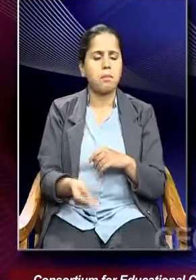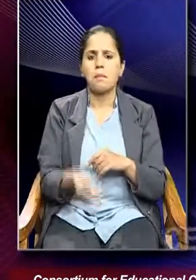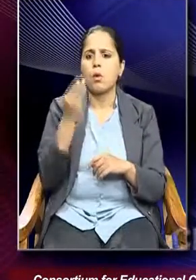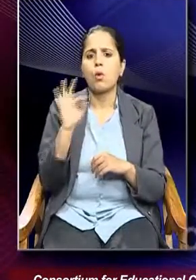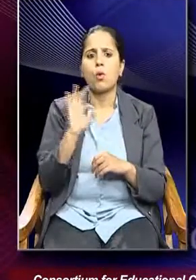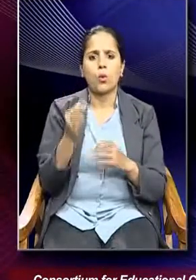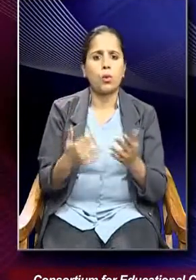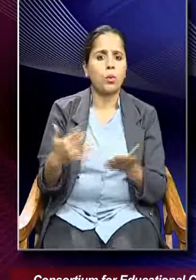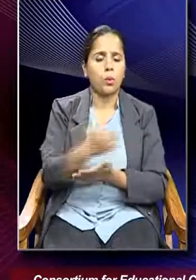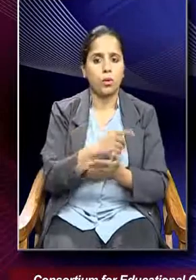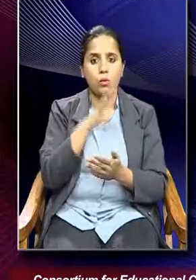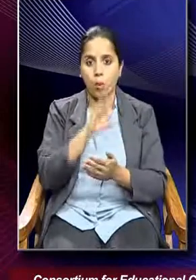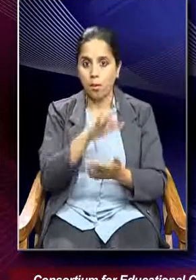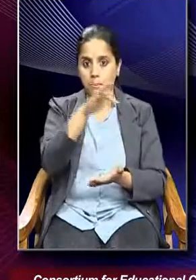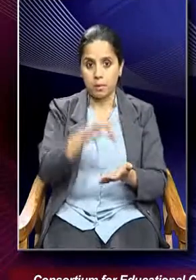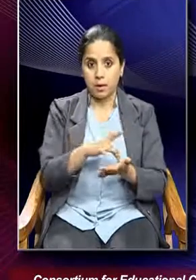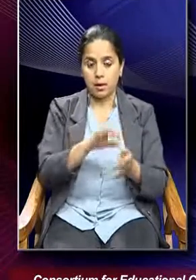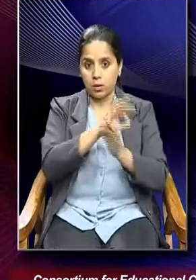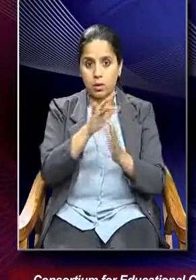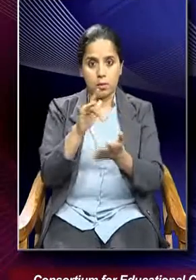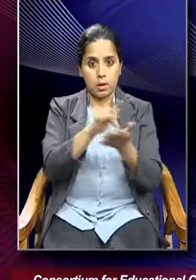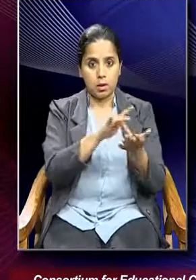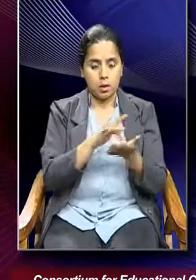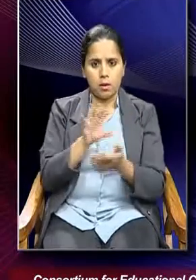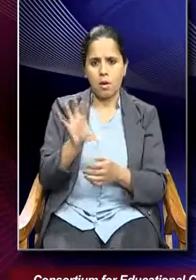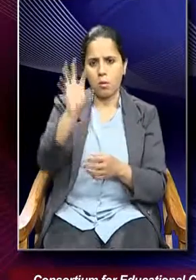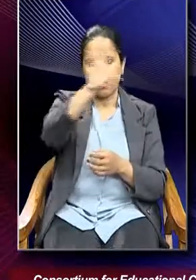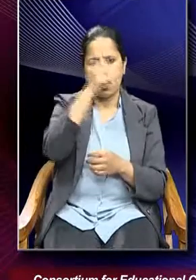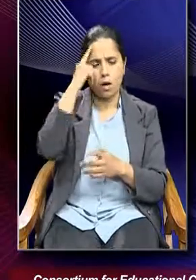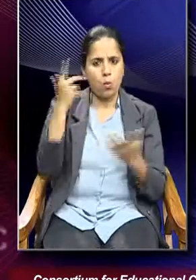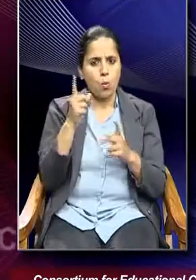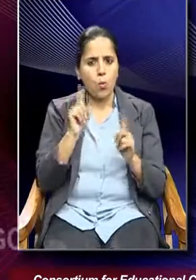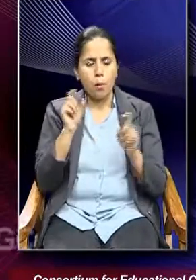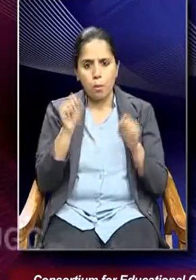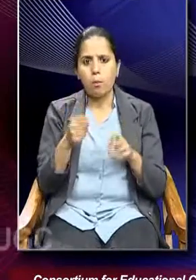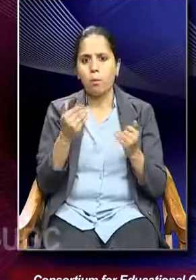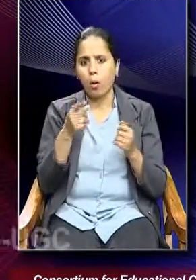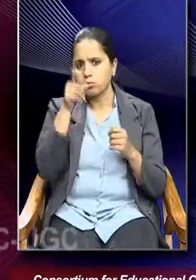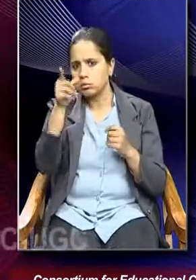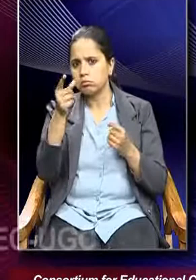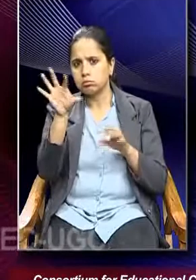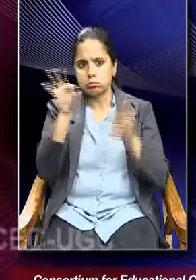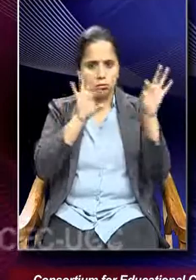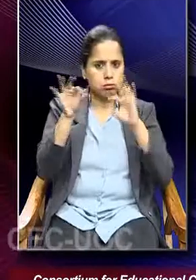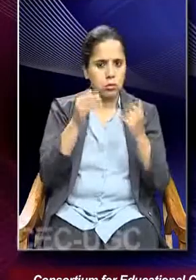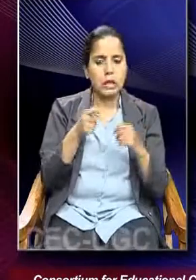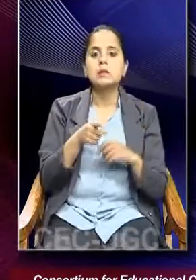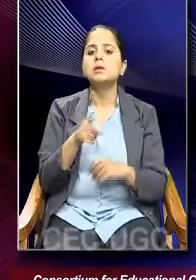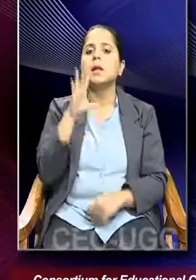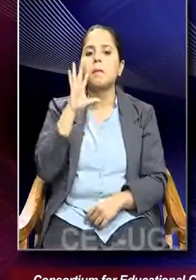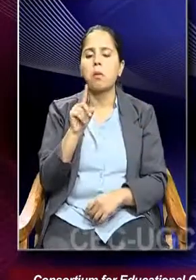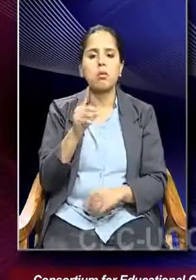significant hotspots or geographical concentrations. That is very important because